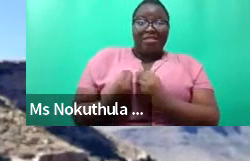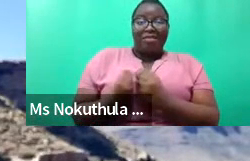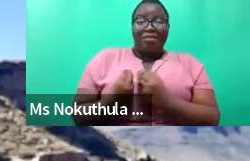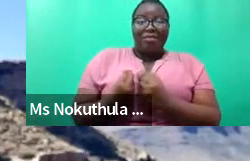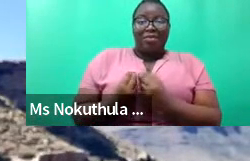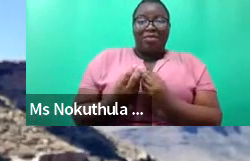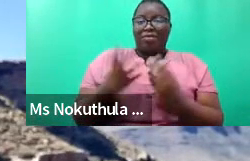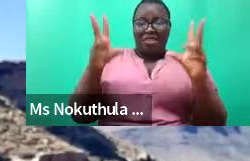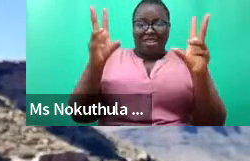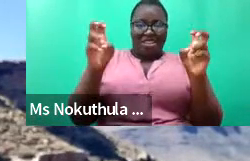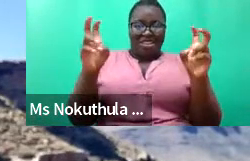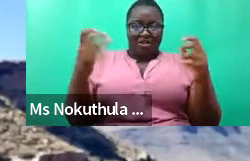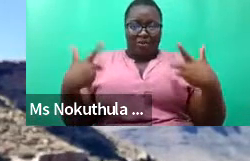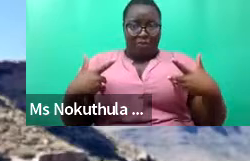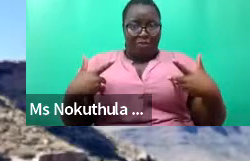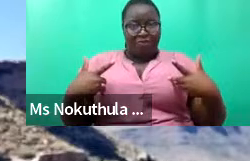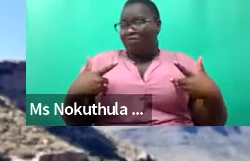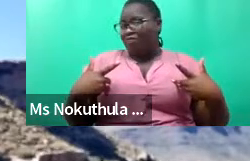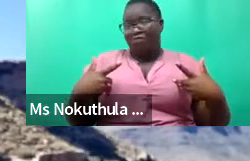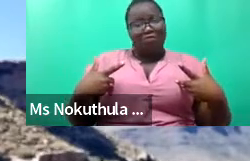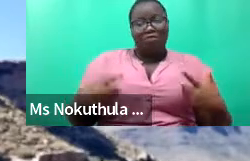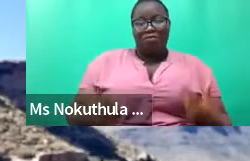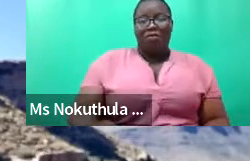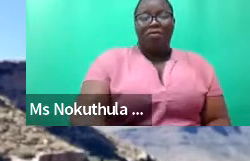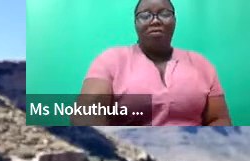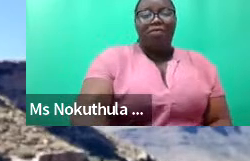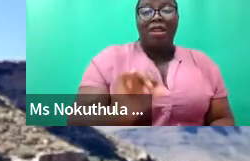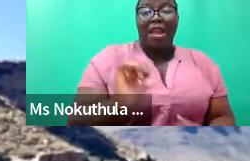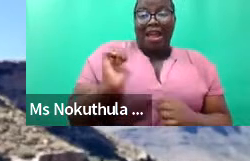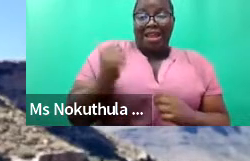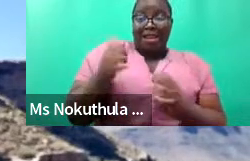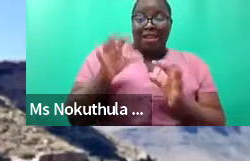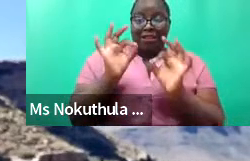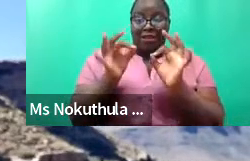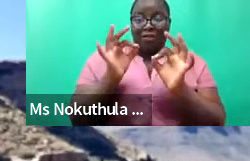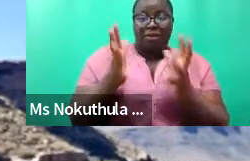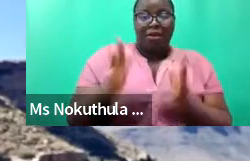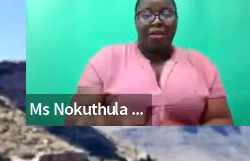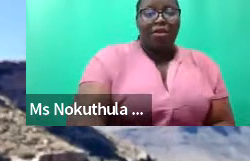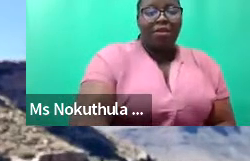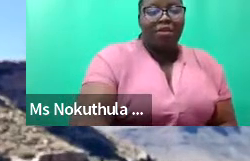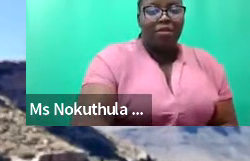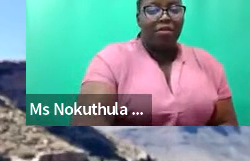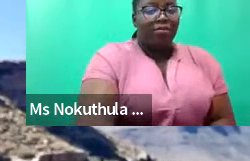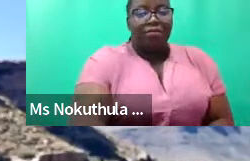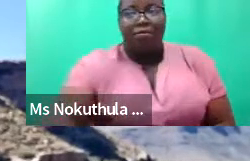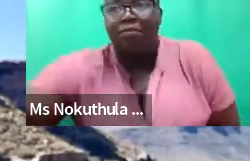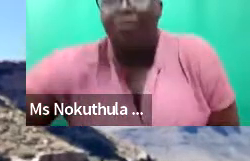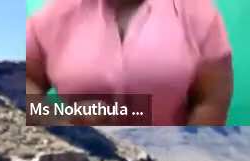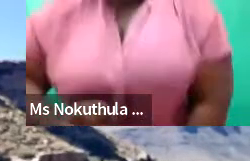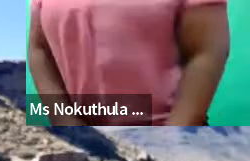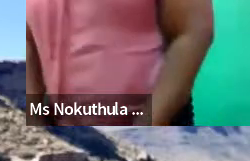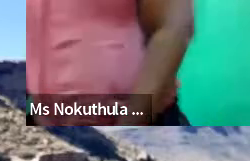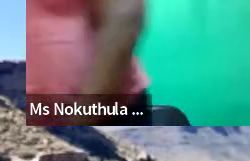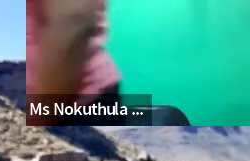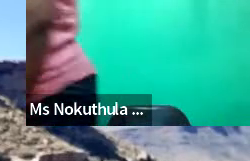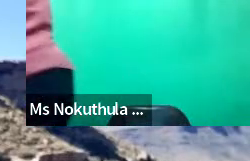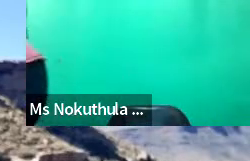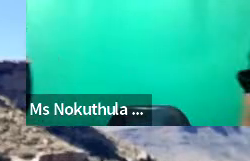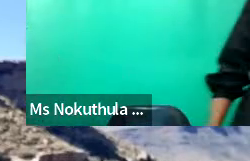for me. Geology isn't a physically intensive discipline, but that doesn't mean that we shouldn't